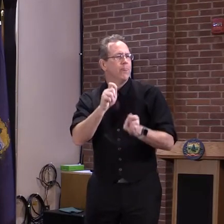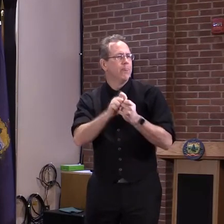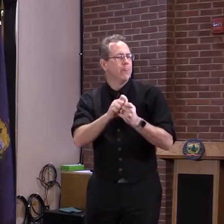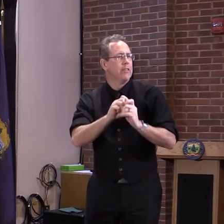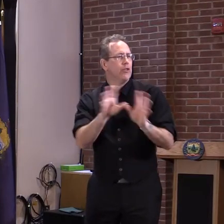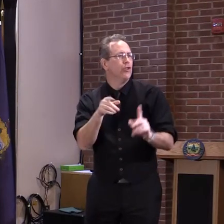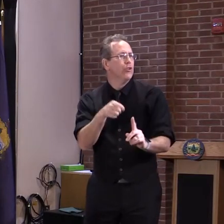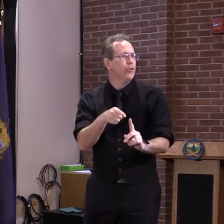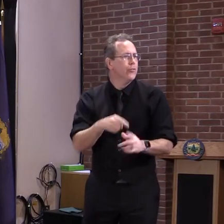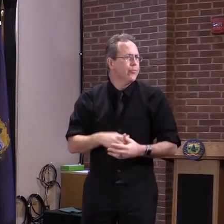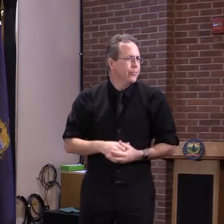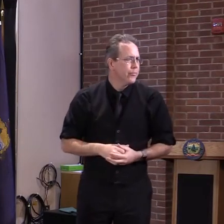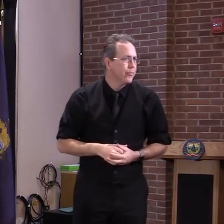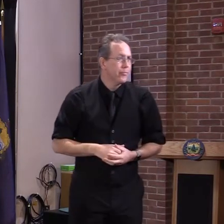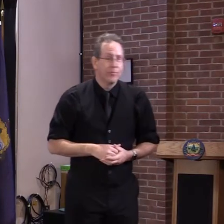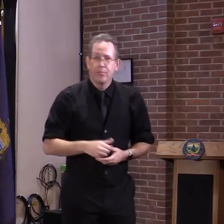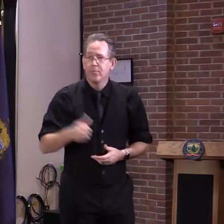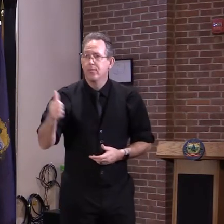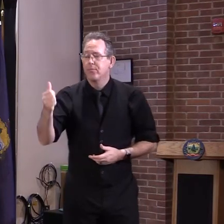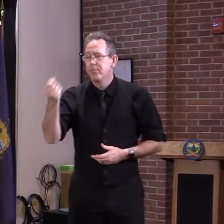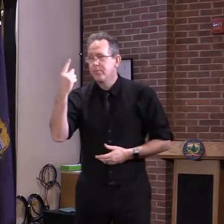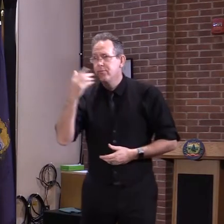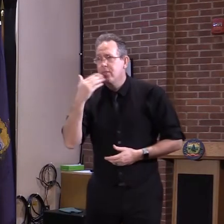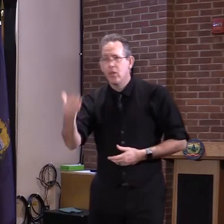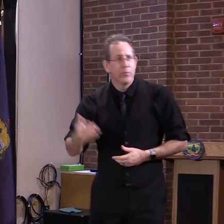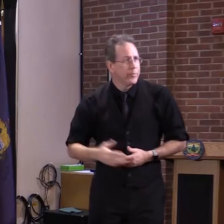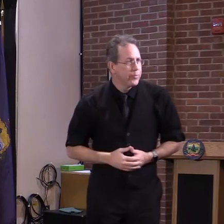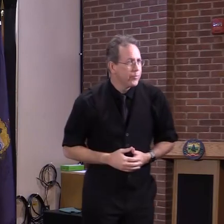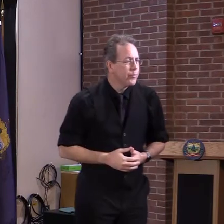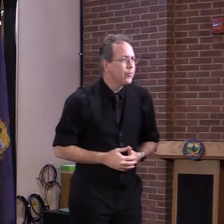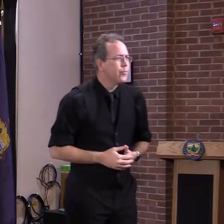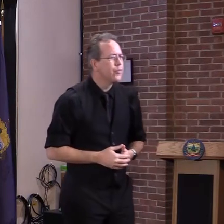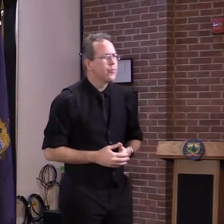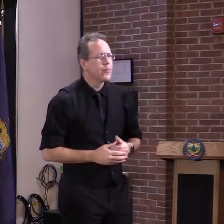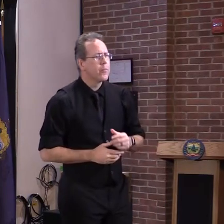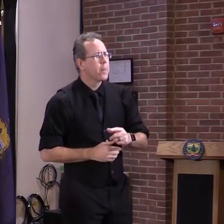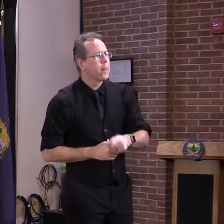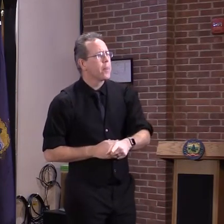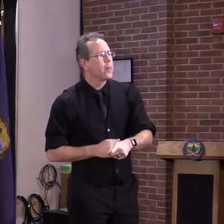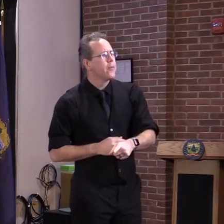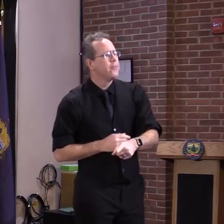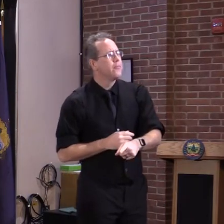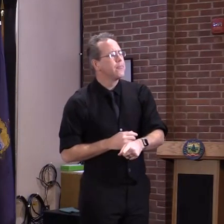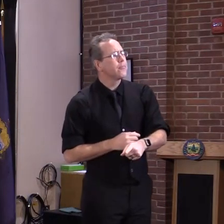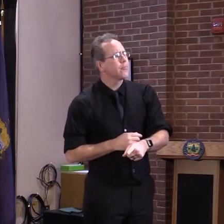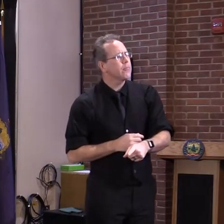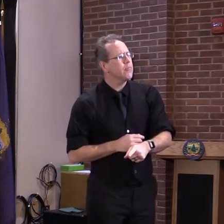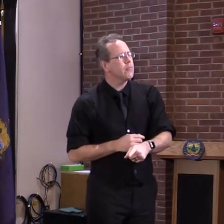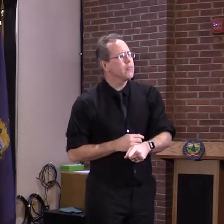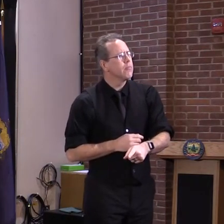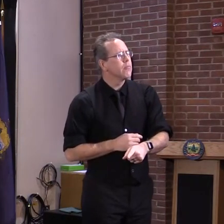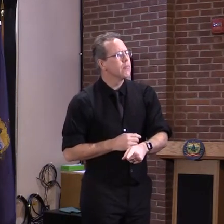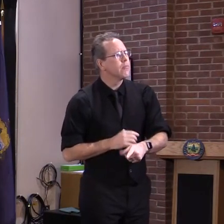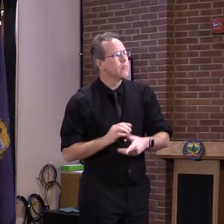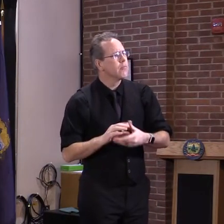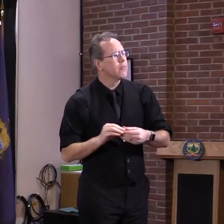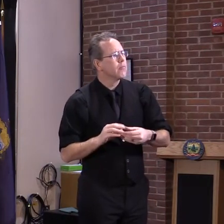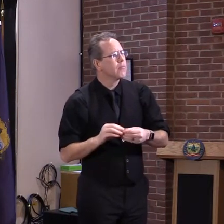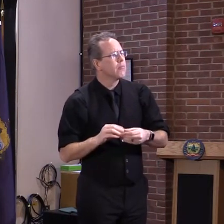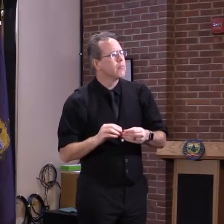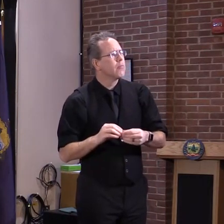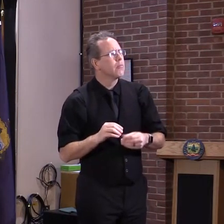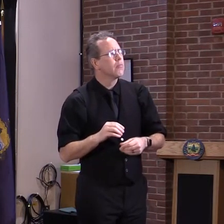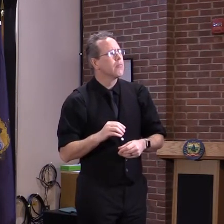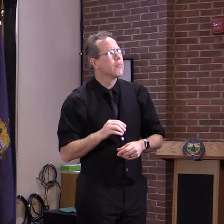Okay. Thanks, everybody. And I believe Ed Barber is back on, so we'll try going back to him. Ed Barber, Newport